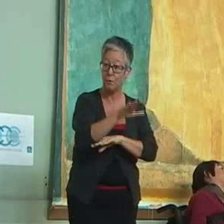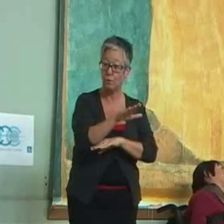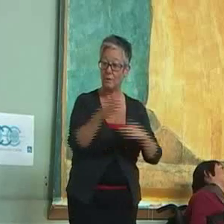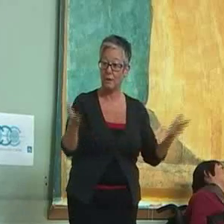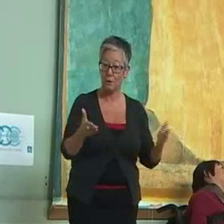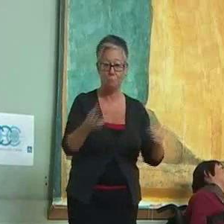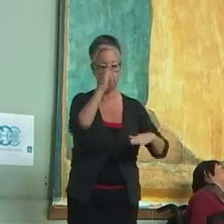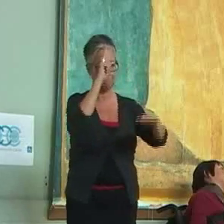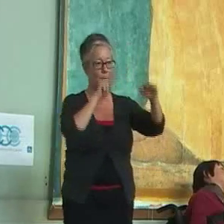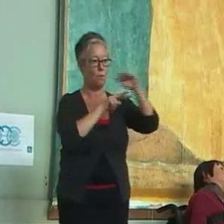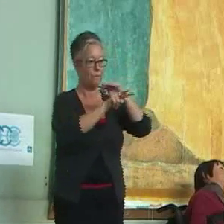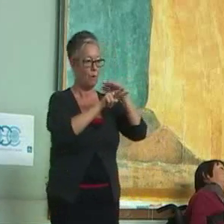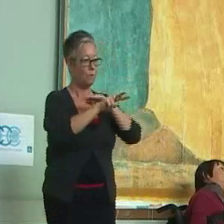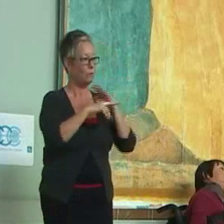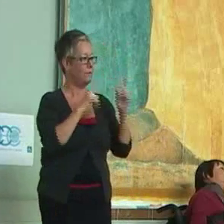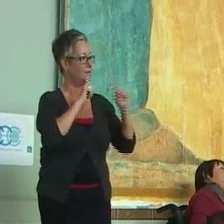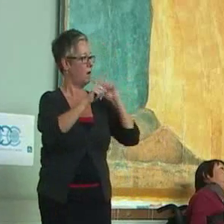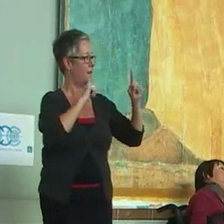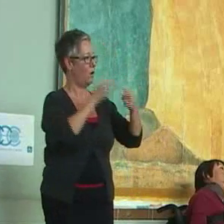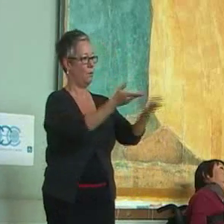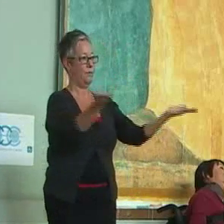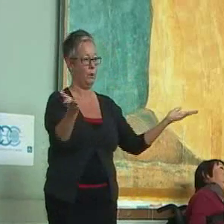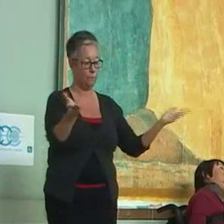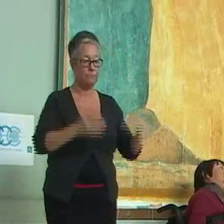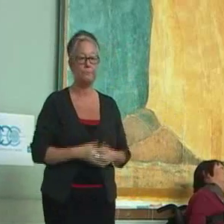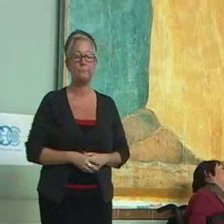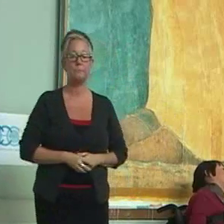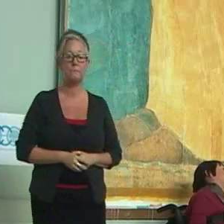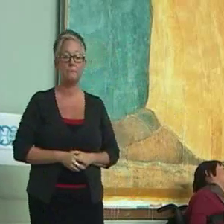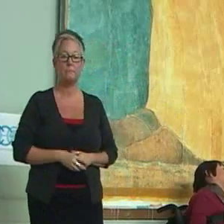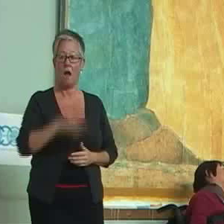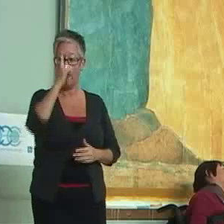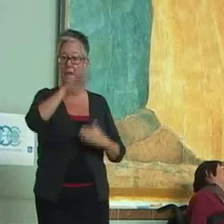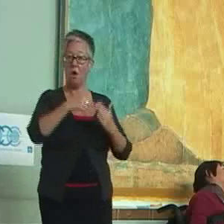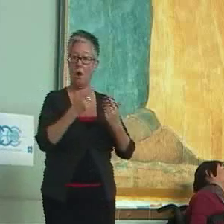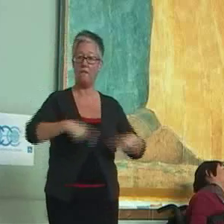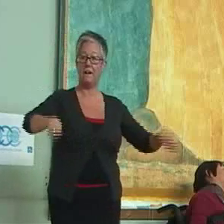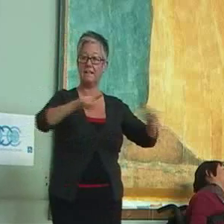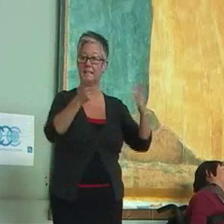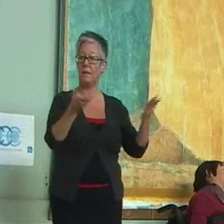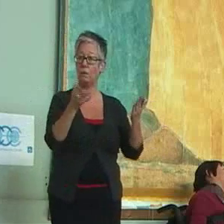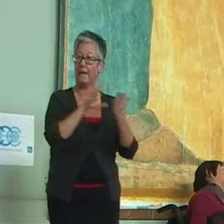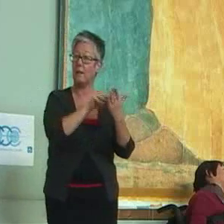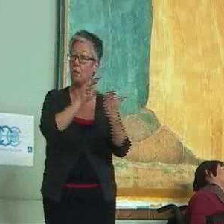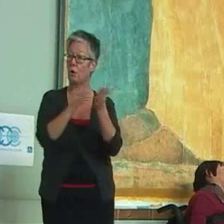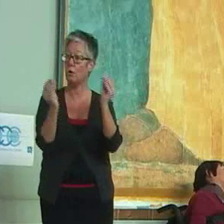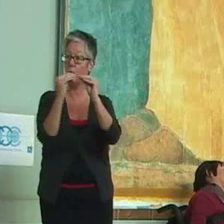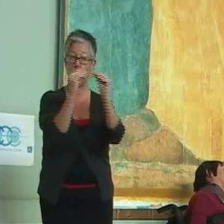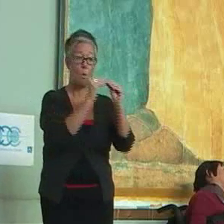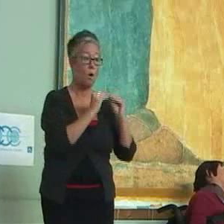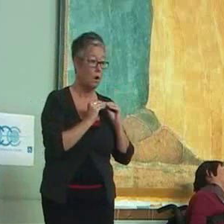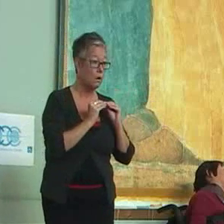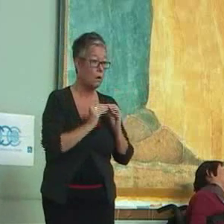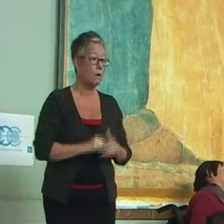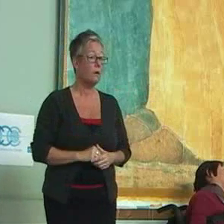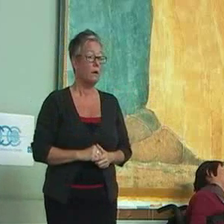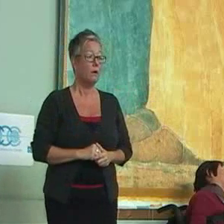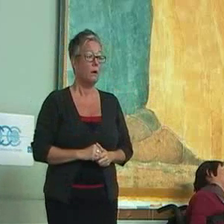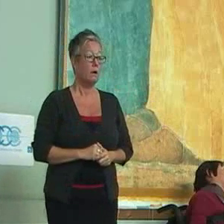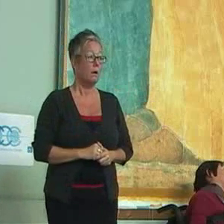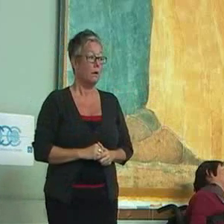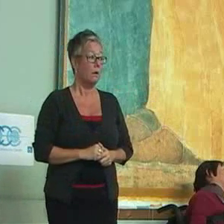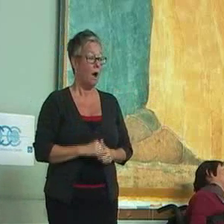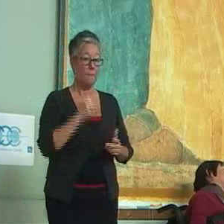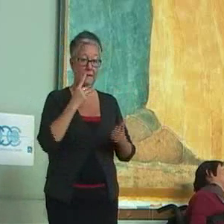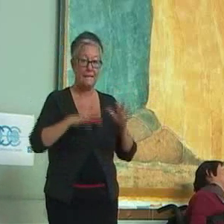I look forward to this dialogue that we're going to have with you. I think all of us can learn more. I know I can. During this election, I've learned a